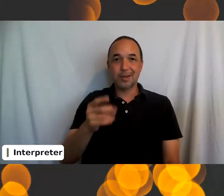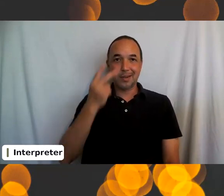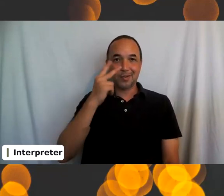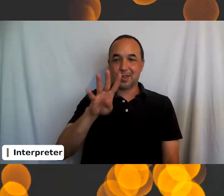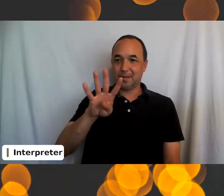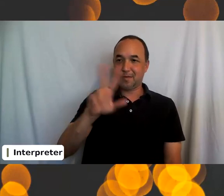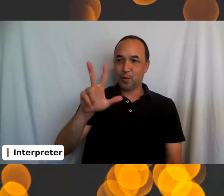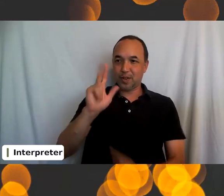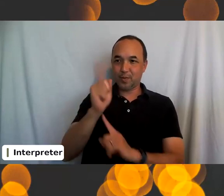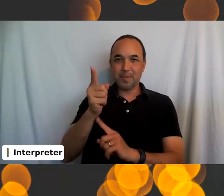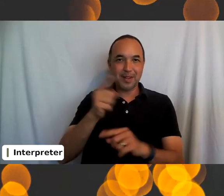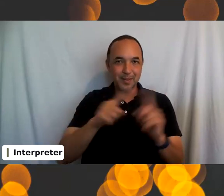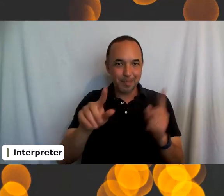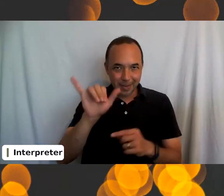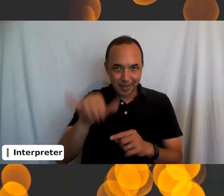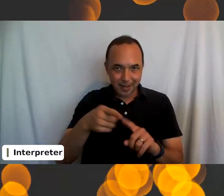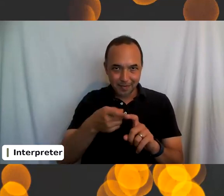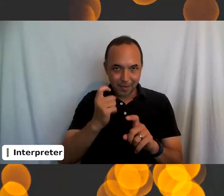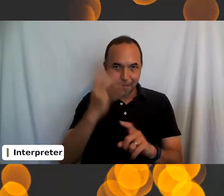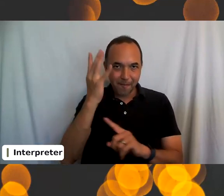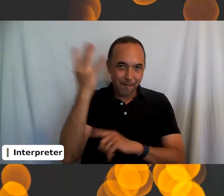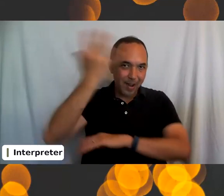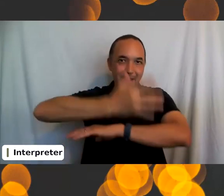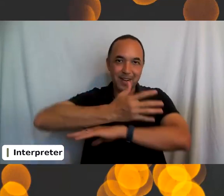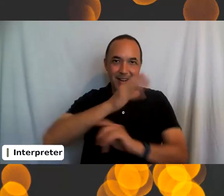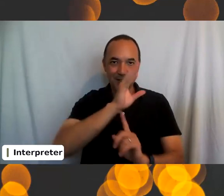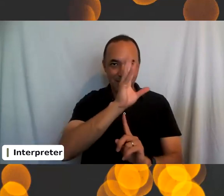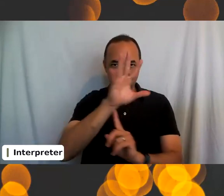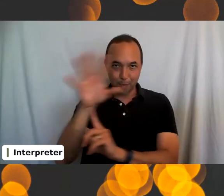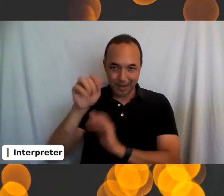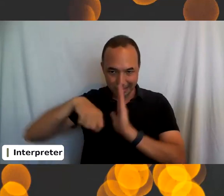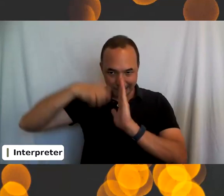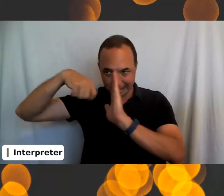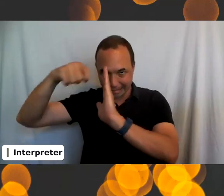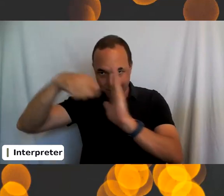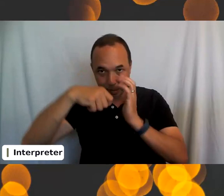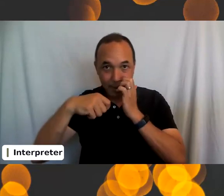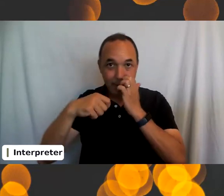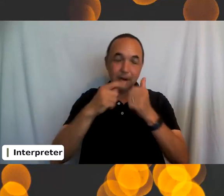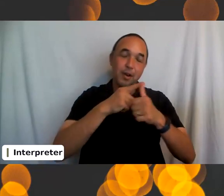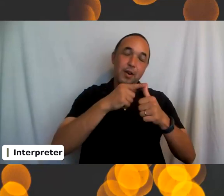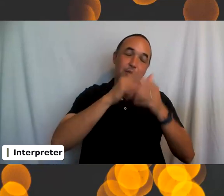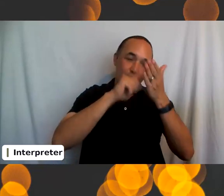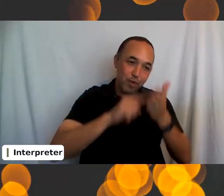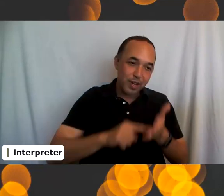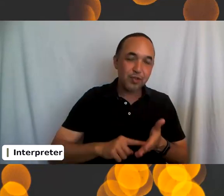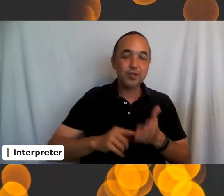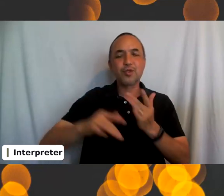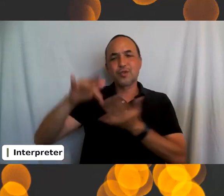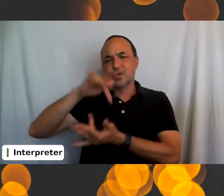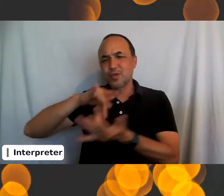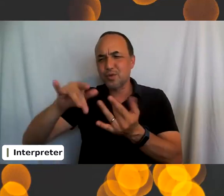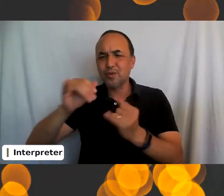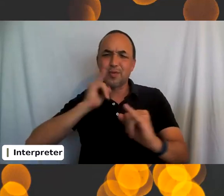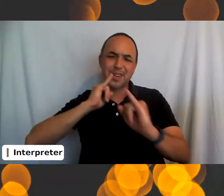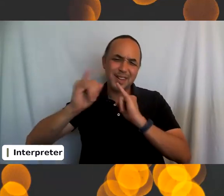of filming, and not even just the investigation. You're looking at research, you're looking at the tour, you're looking at interviews. So we're